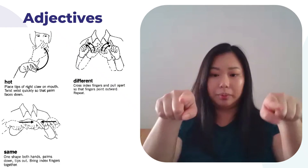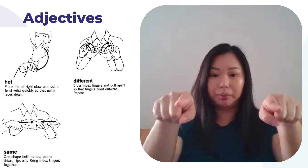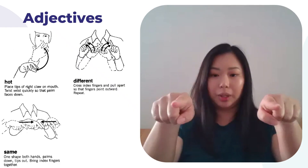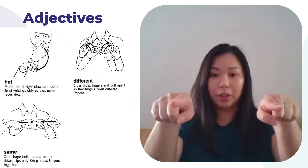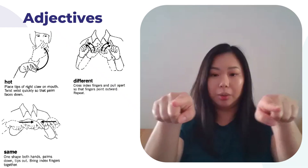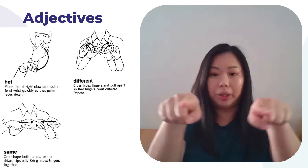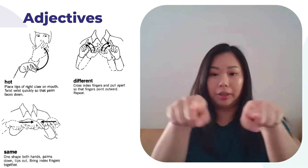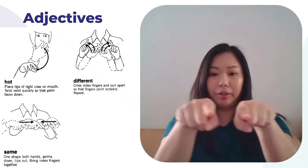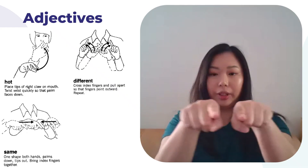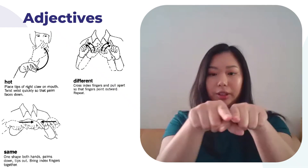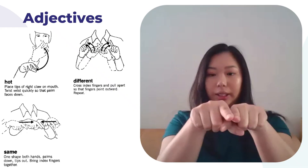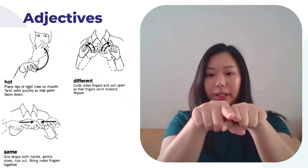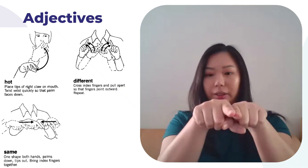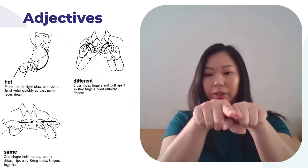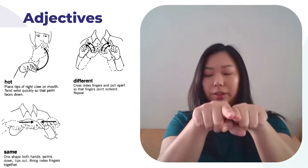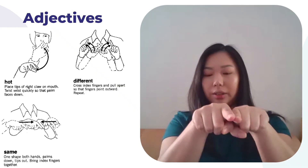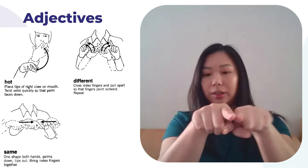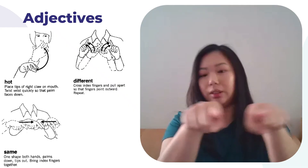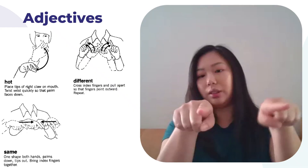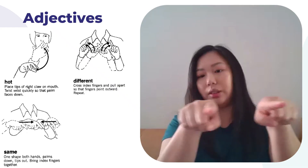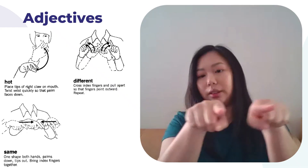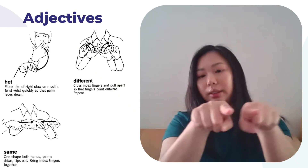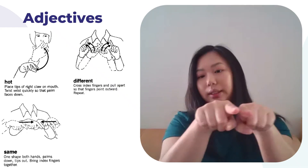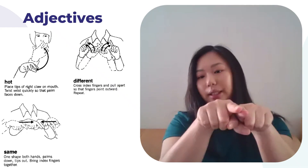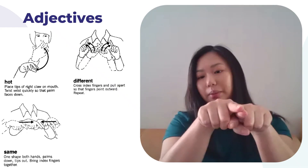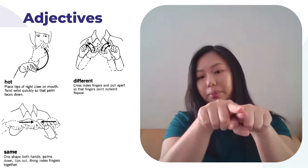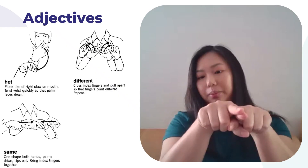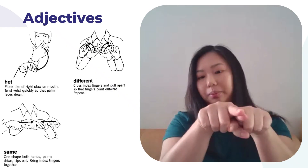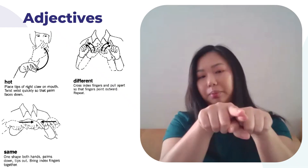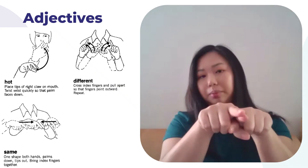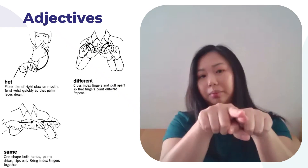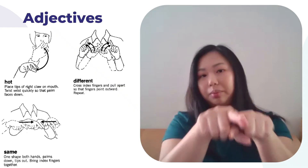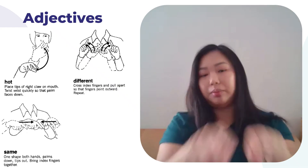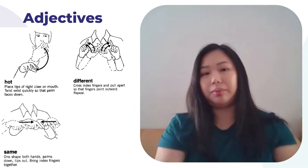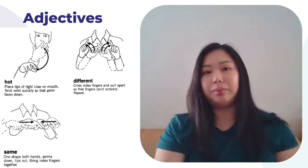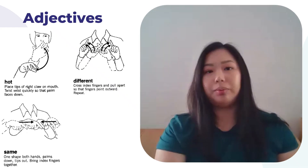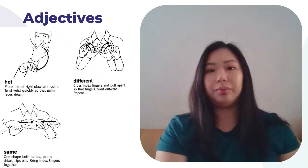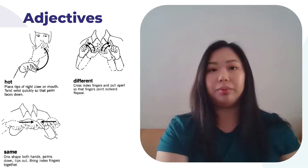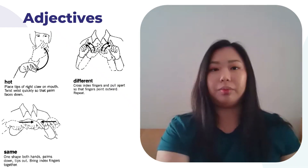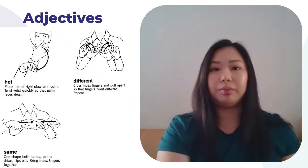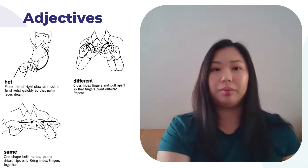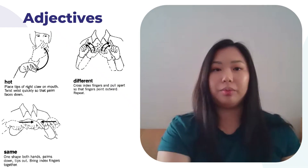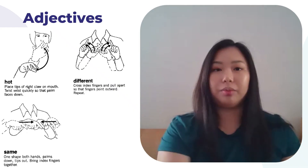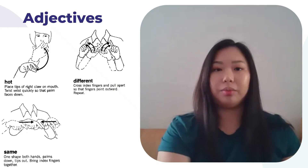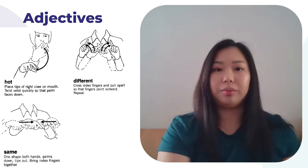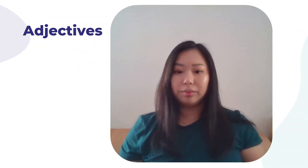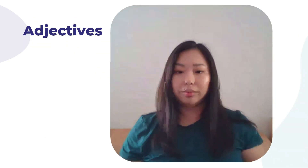Same, you bring your fingers together. Same.